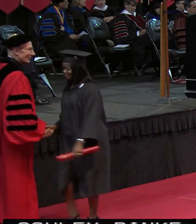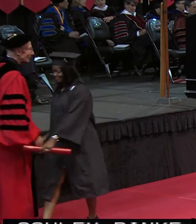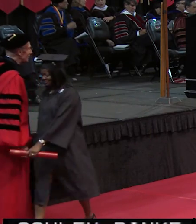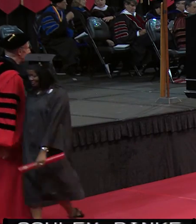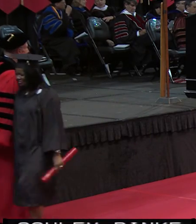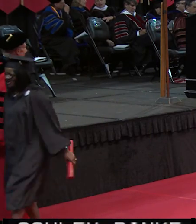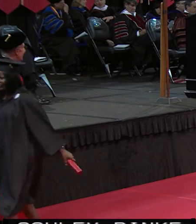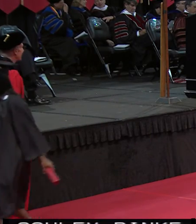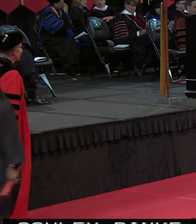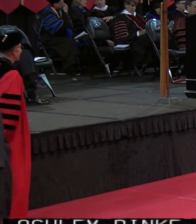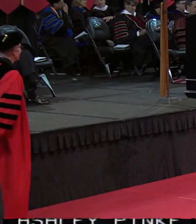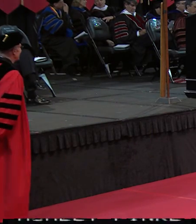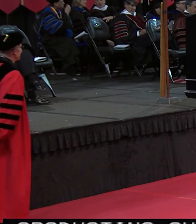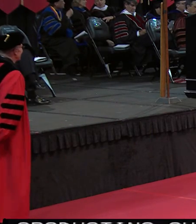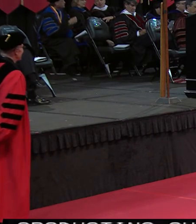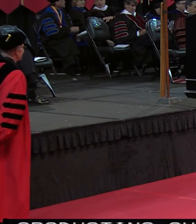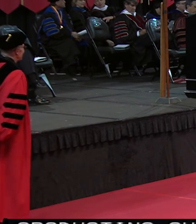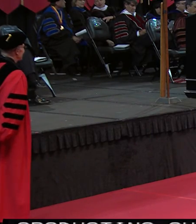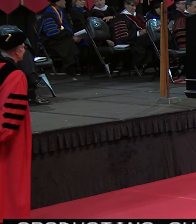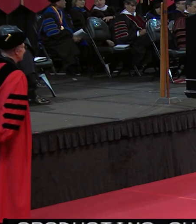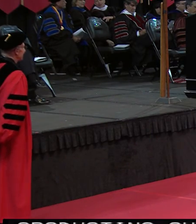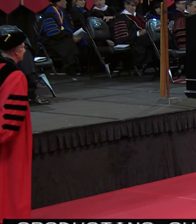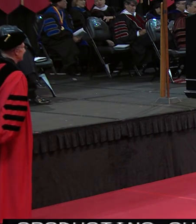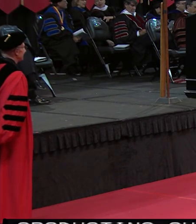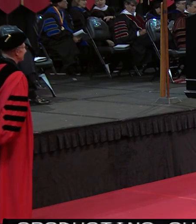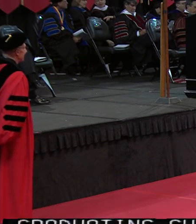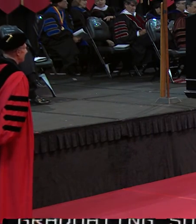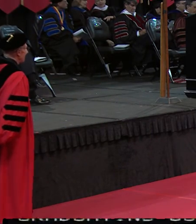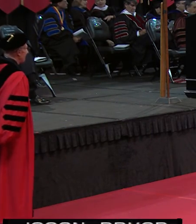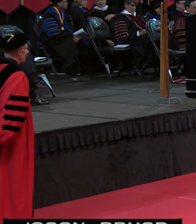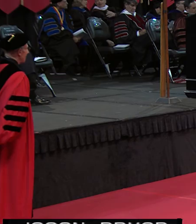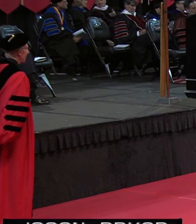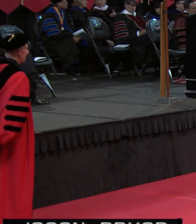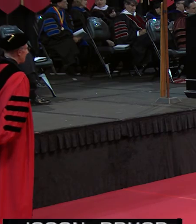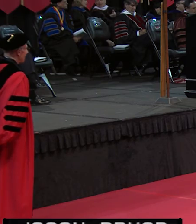Dorkasha Aisha Richard.